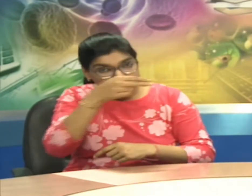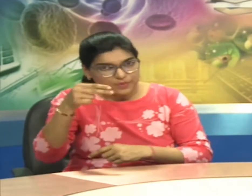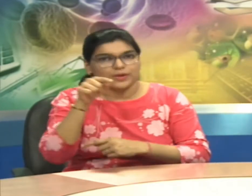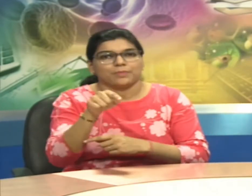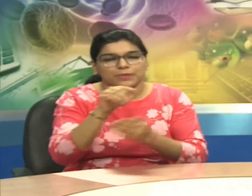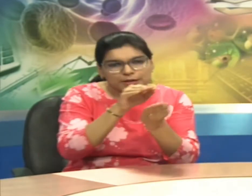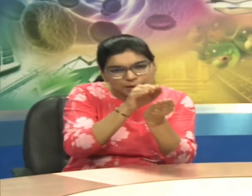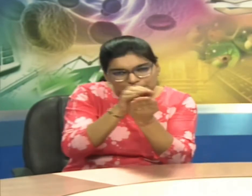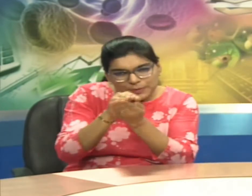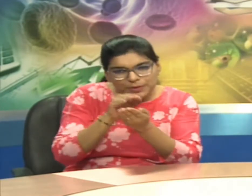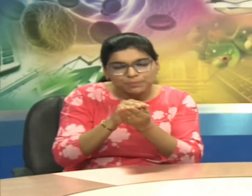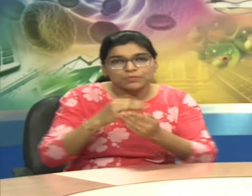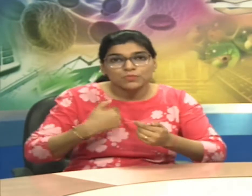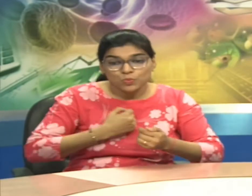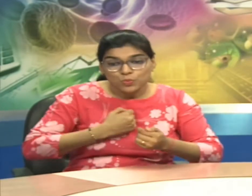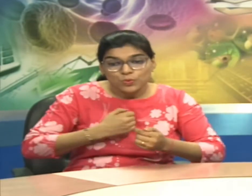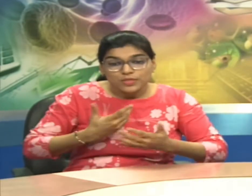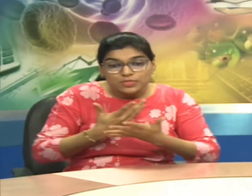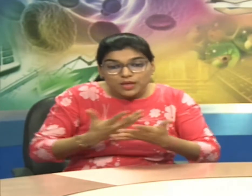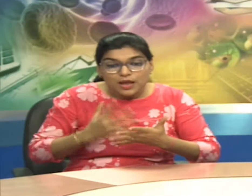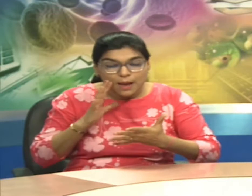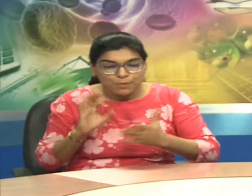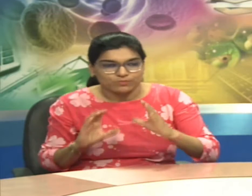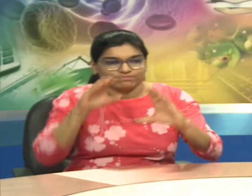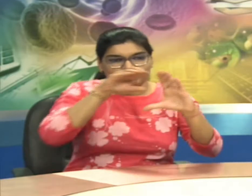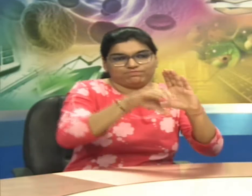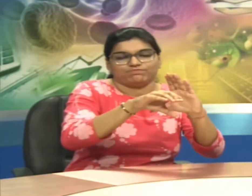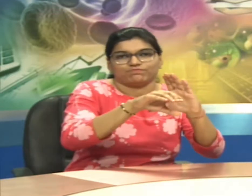product in bank for